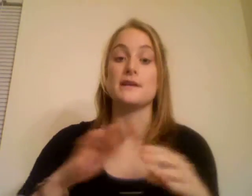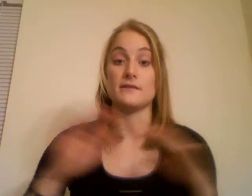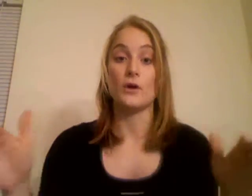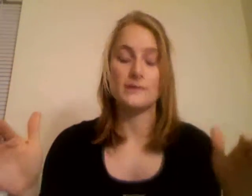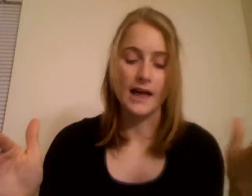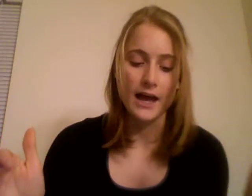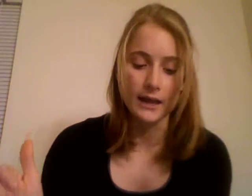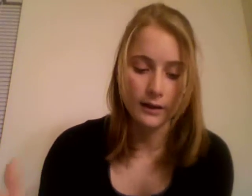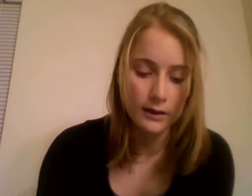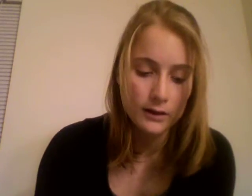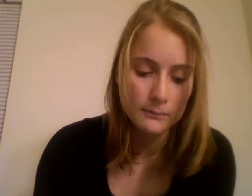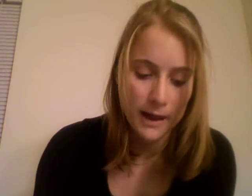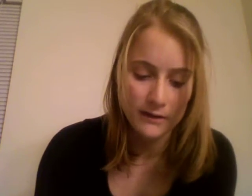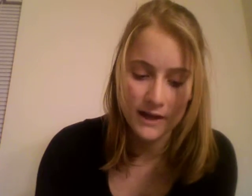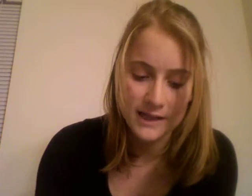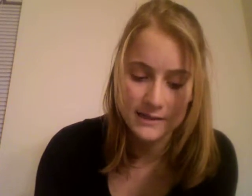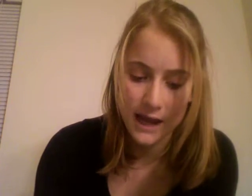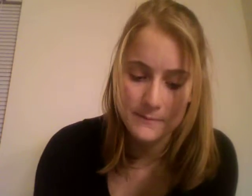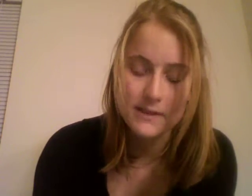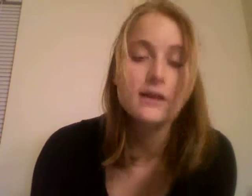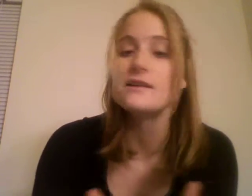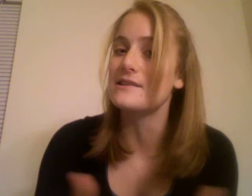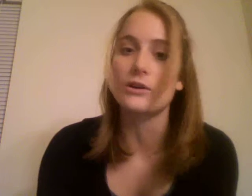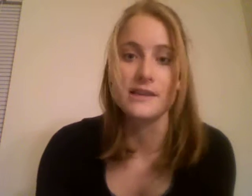of coastline magnified 10 times still looks like a